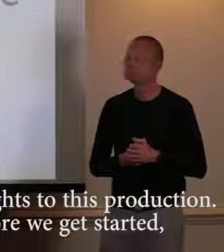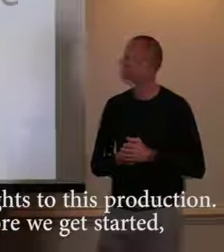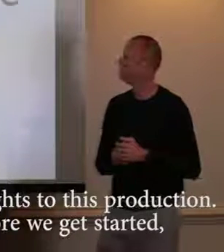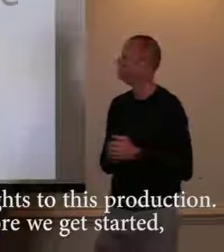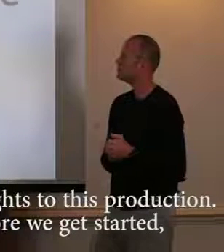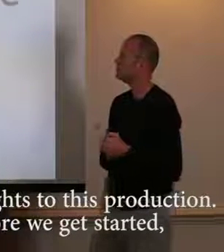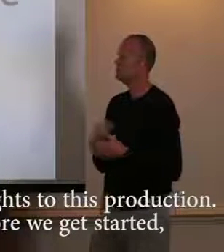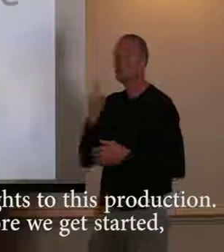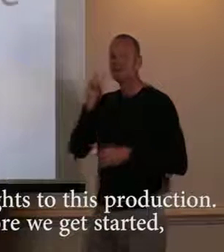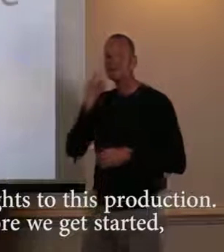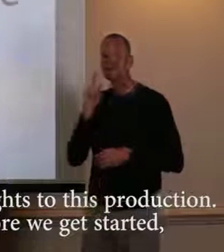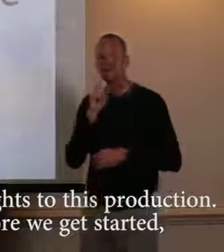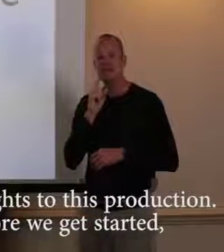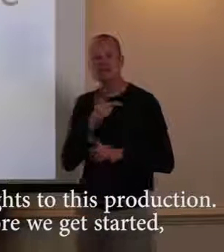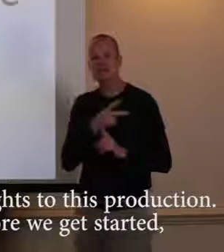Sexual Violence 101.